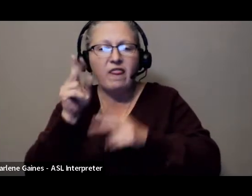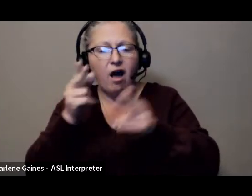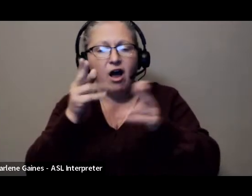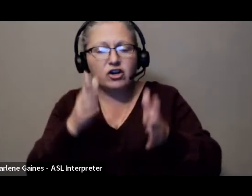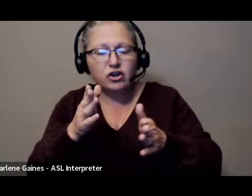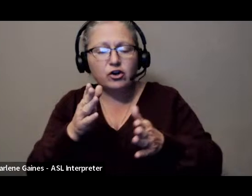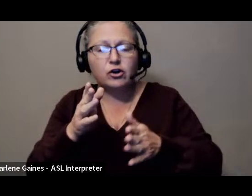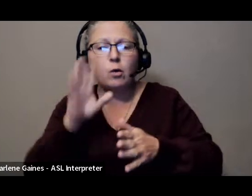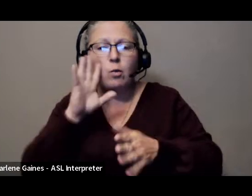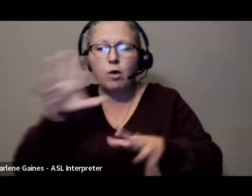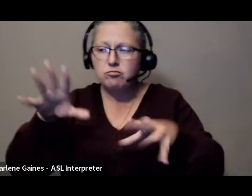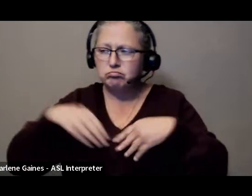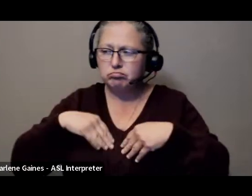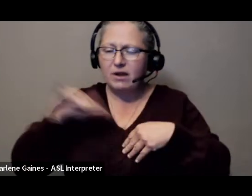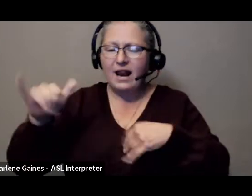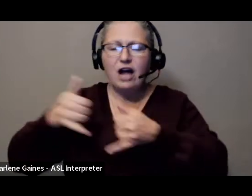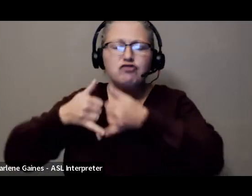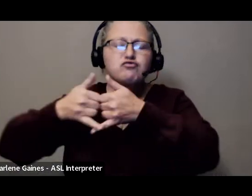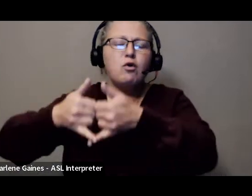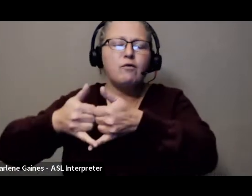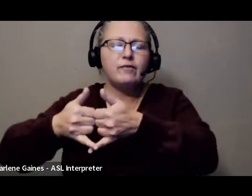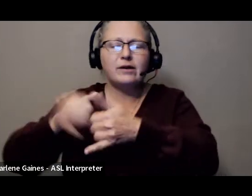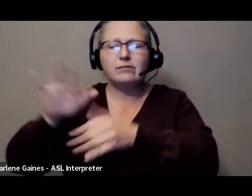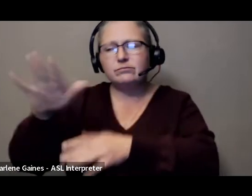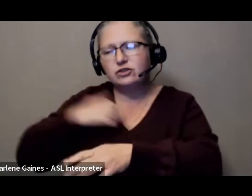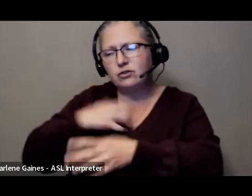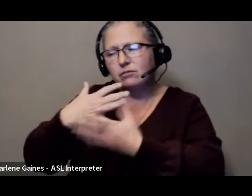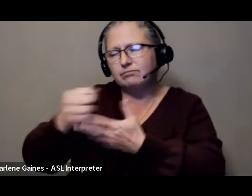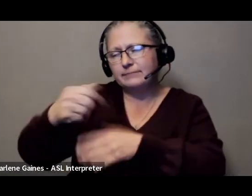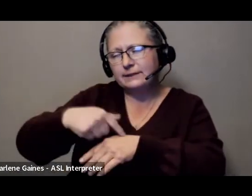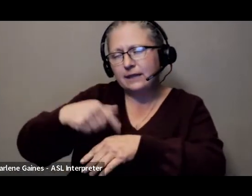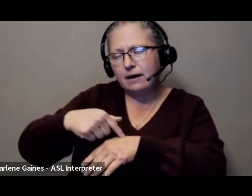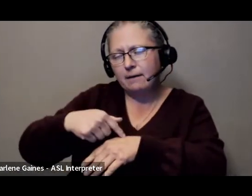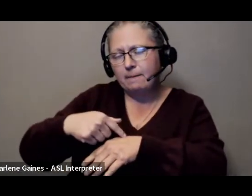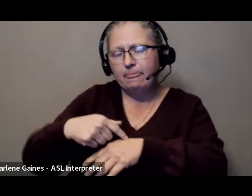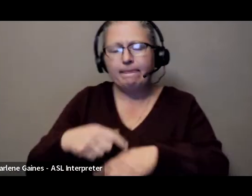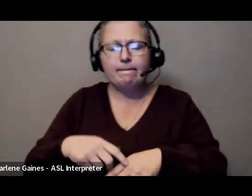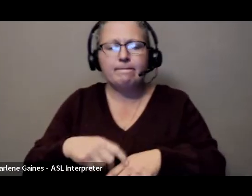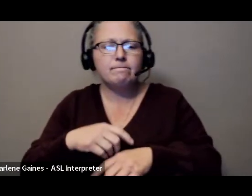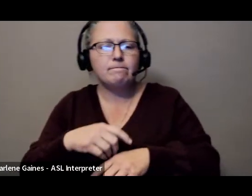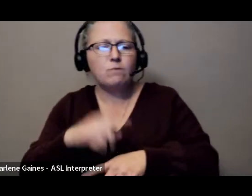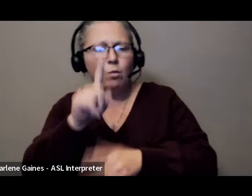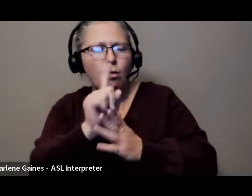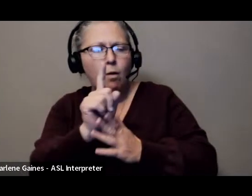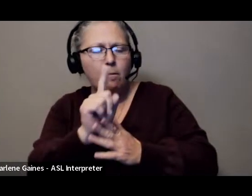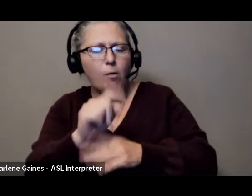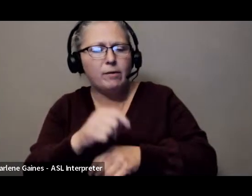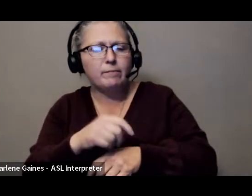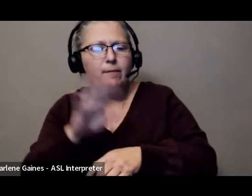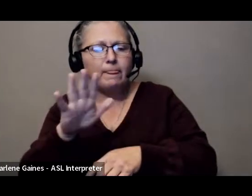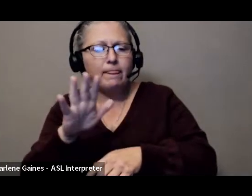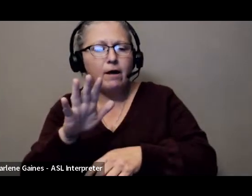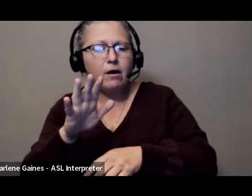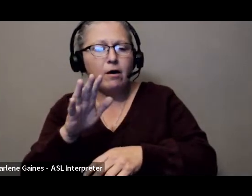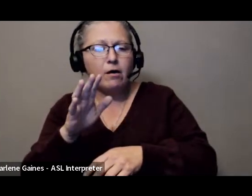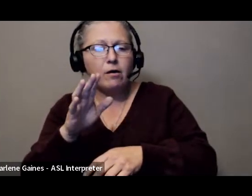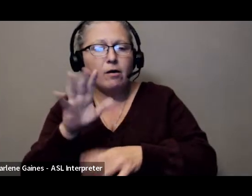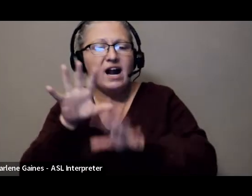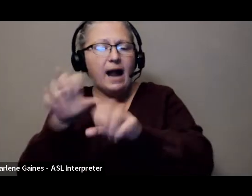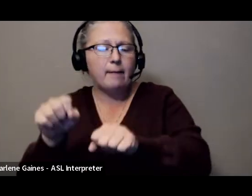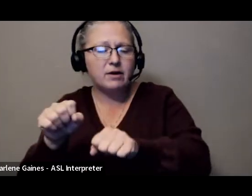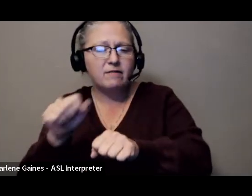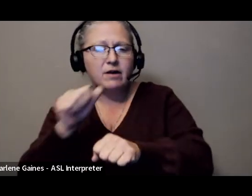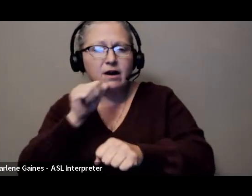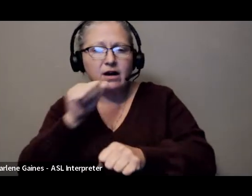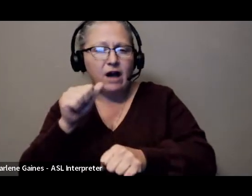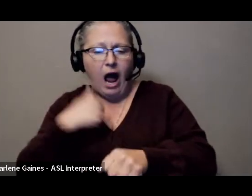will take them in as their trophy, and Manat, because you're their at hunter is time. also their savior. One moment, sir. Their mode of arrival is captive. I did not